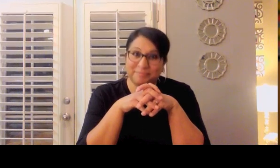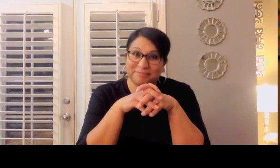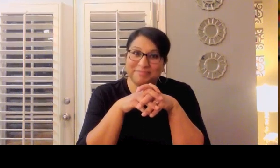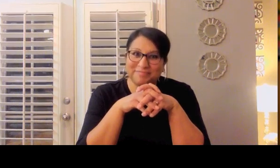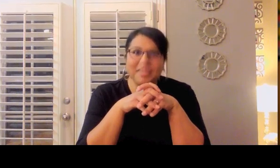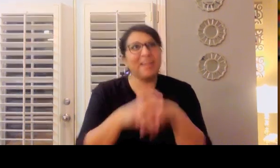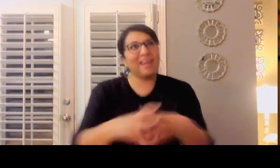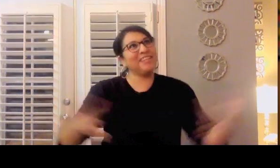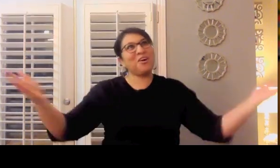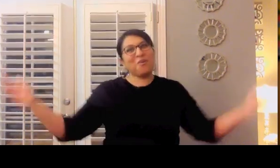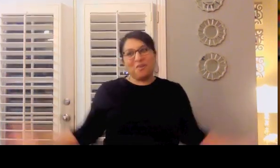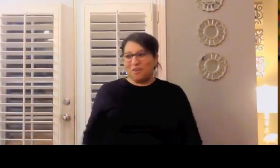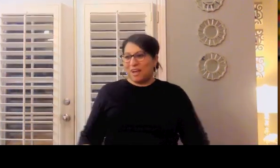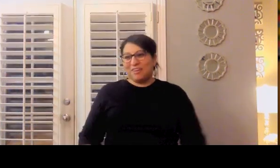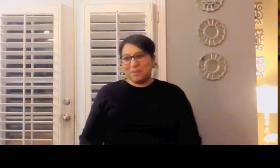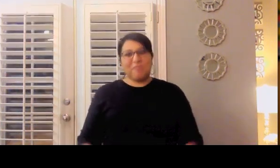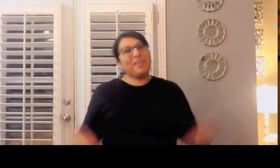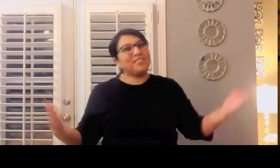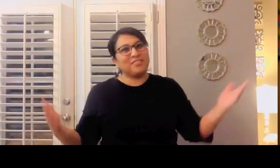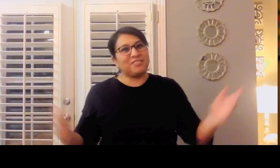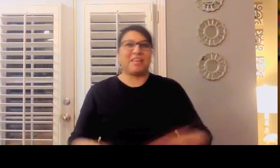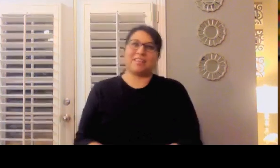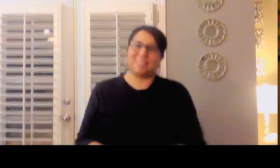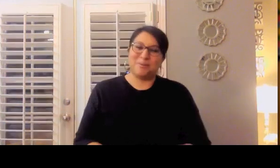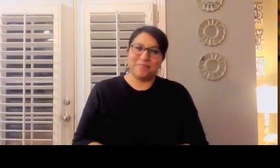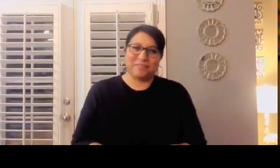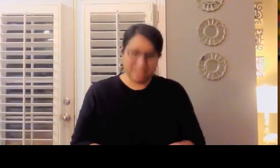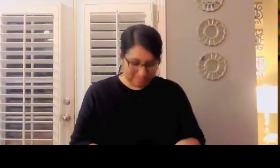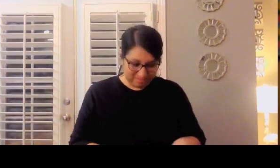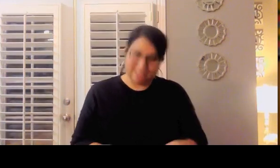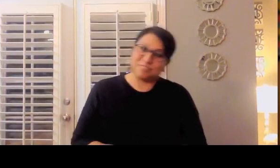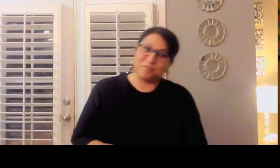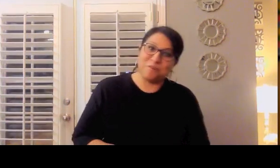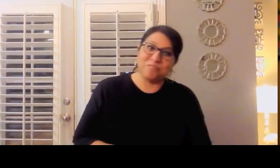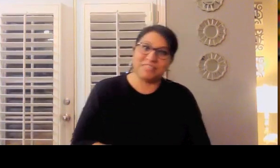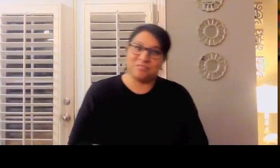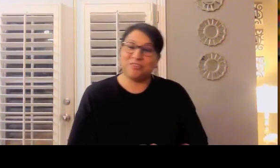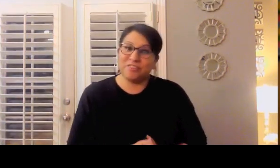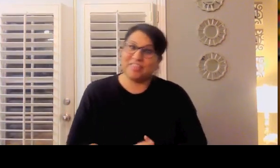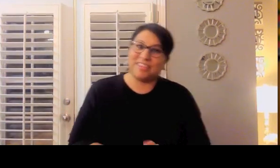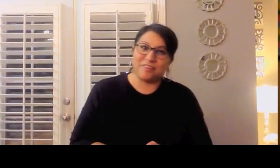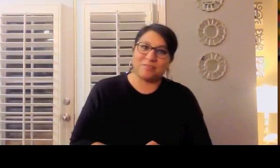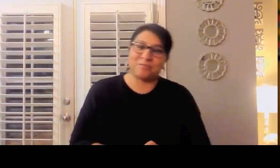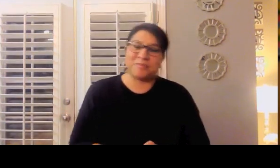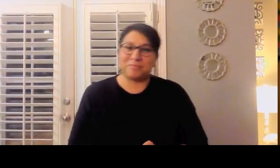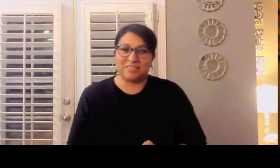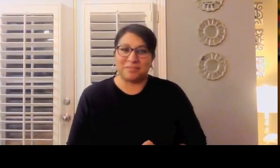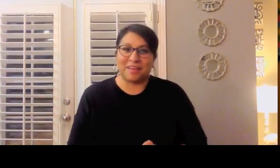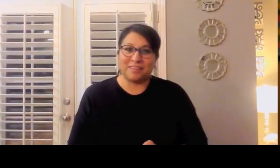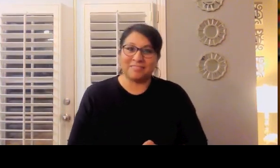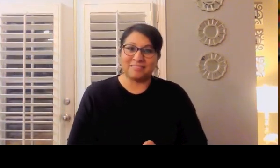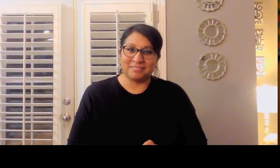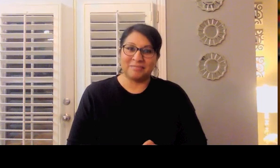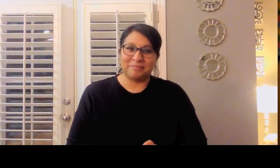hang out. Yeah, I know we have yet to do that. Mm-hmm. We have yet to do that. So hopefully sooner than later we'll be able to do